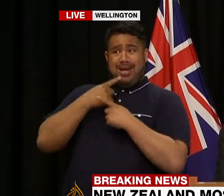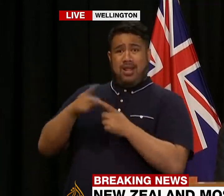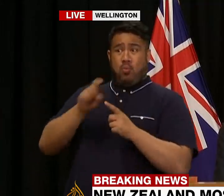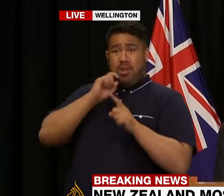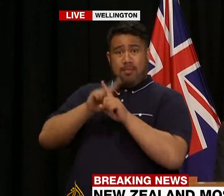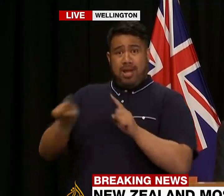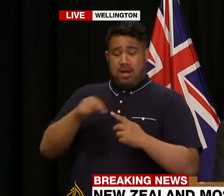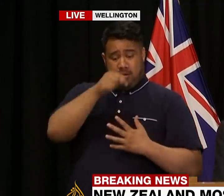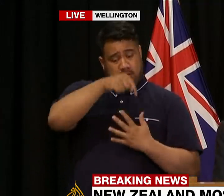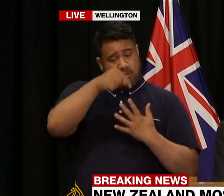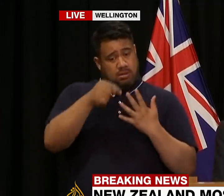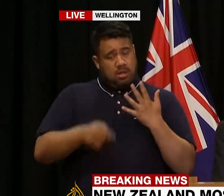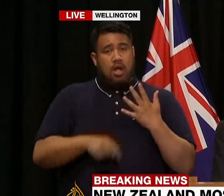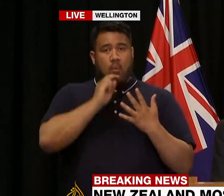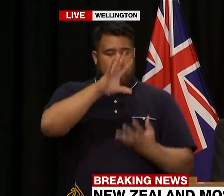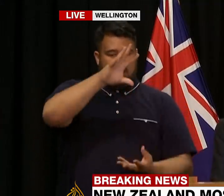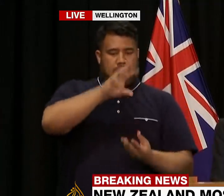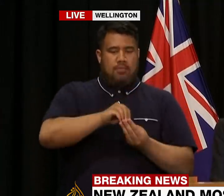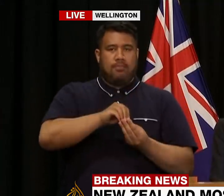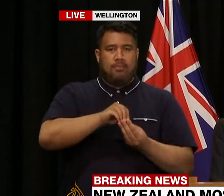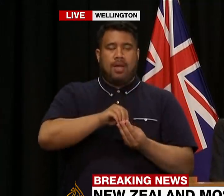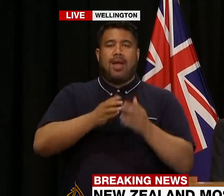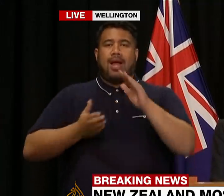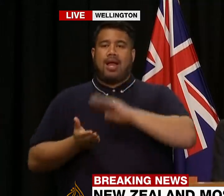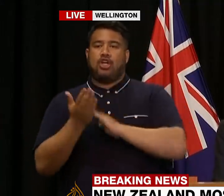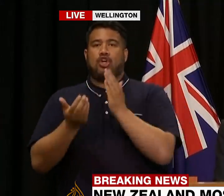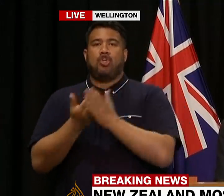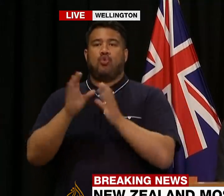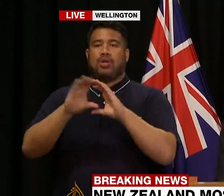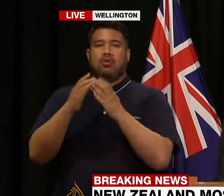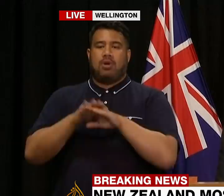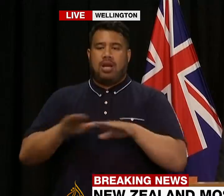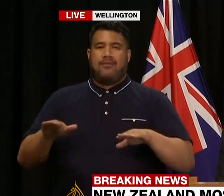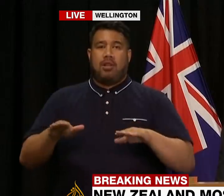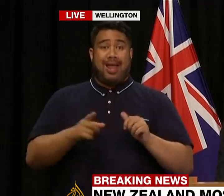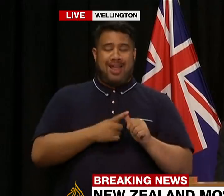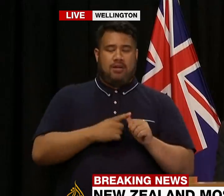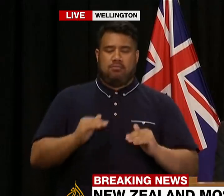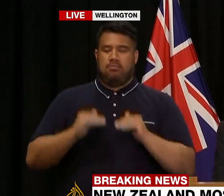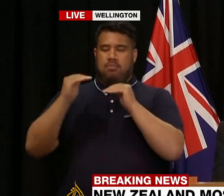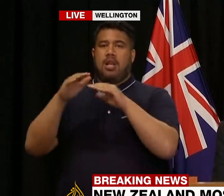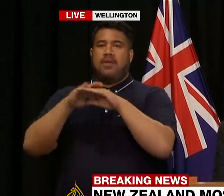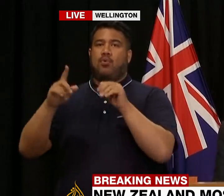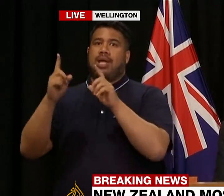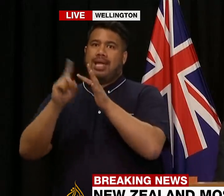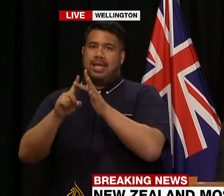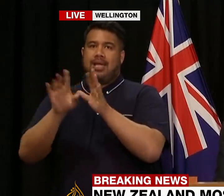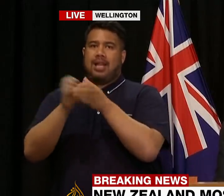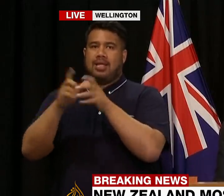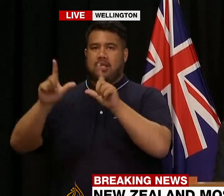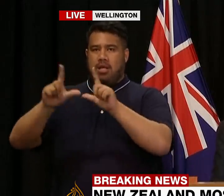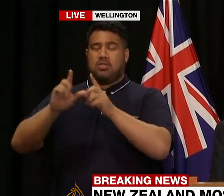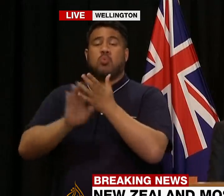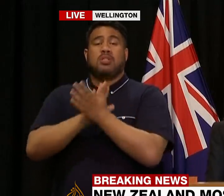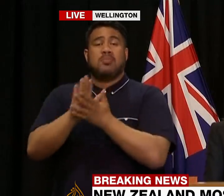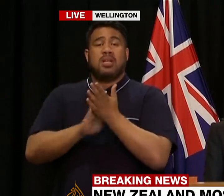banned will be categorised as weapons that require an E-class endorsement. The effect of this will mean that